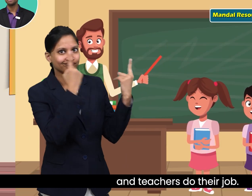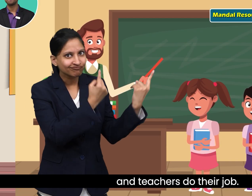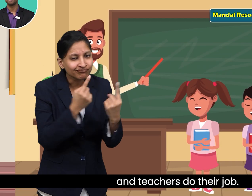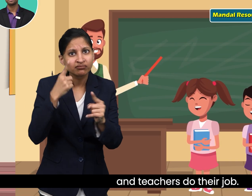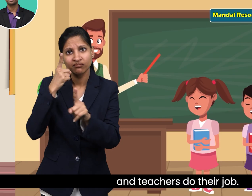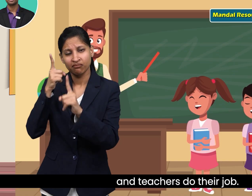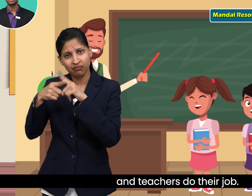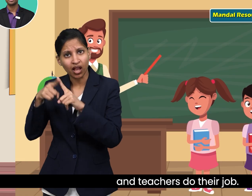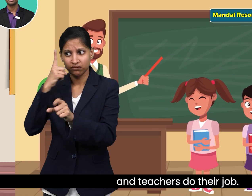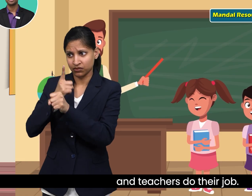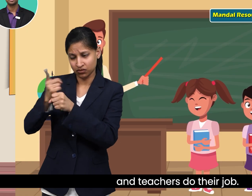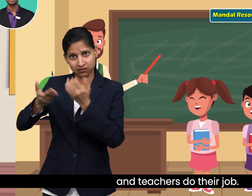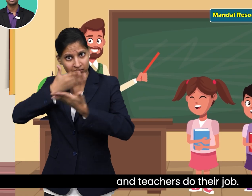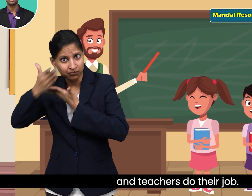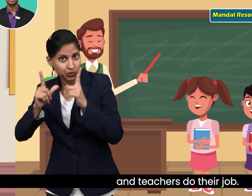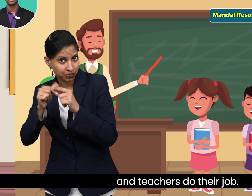job.